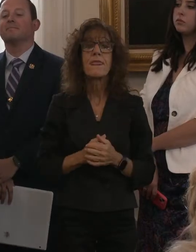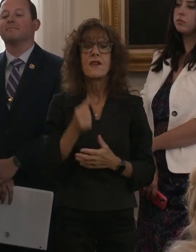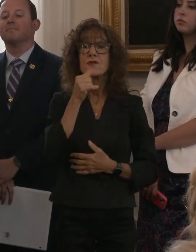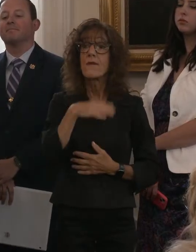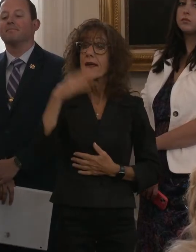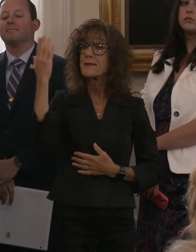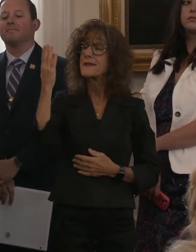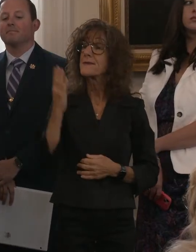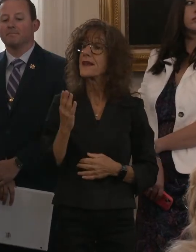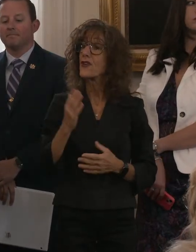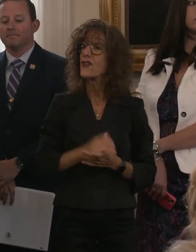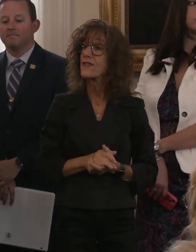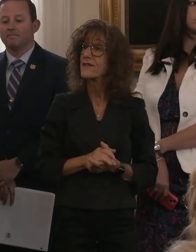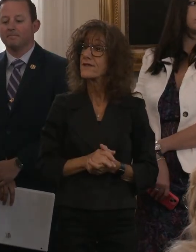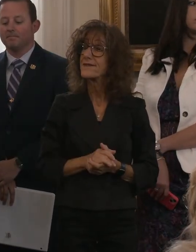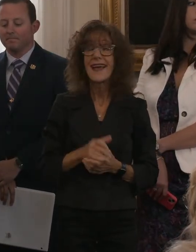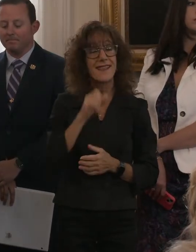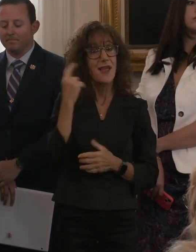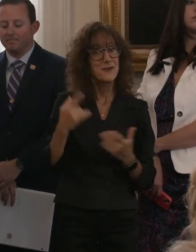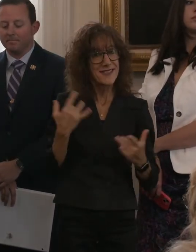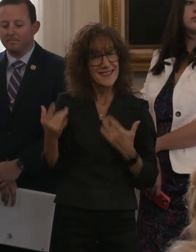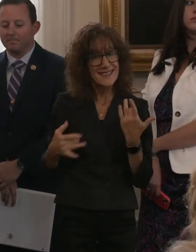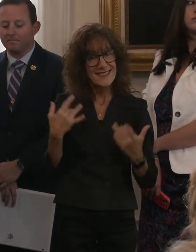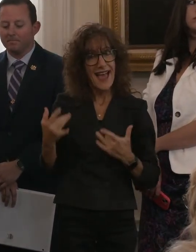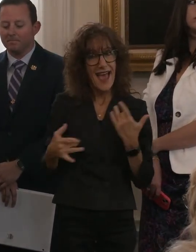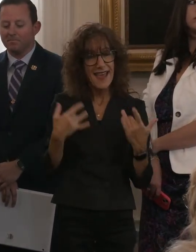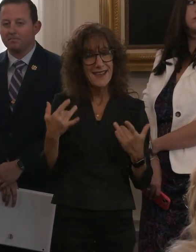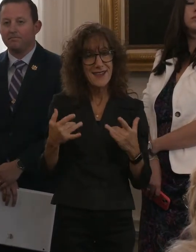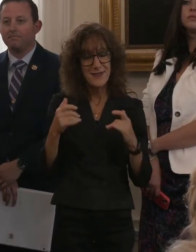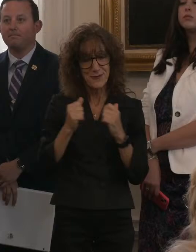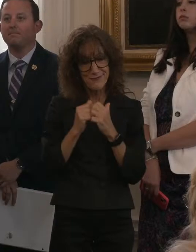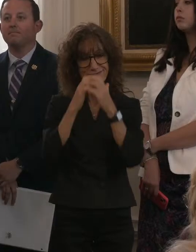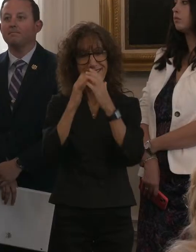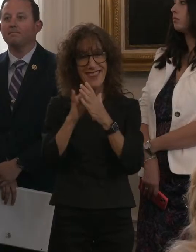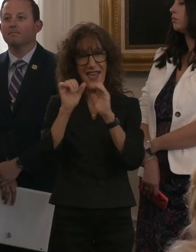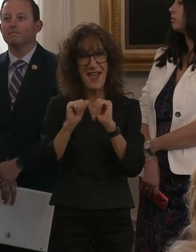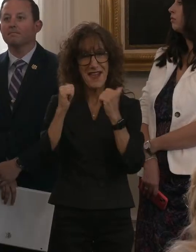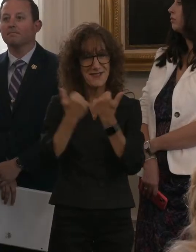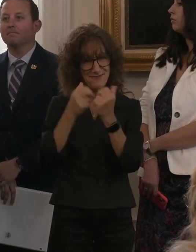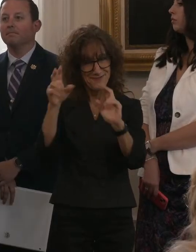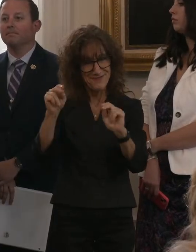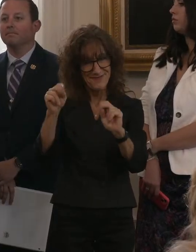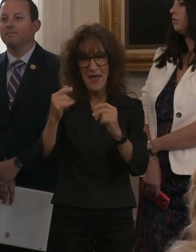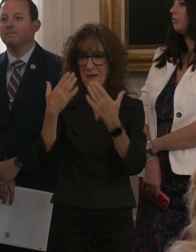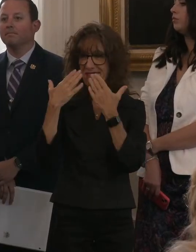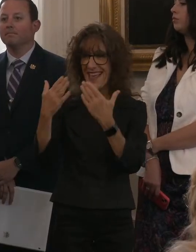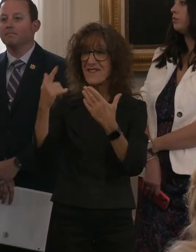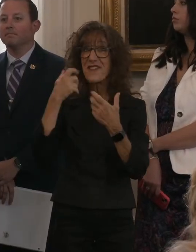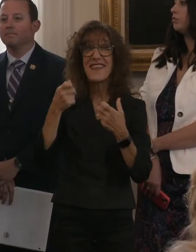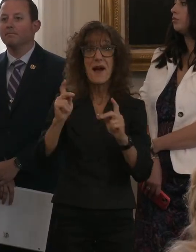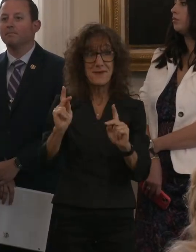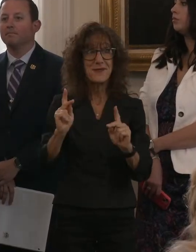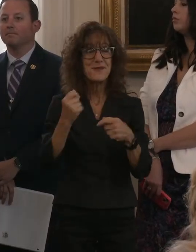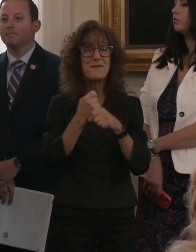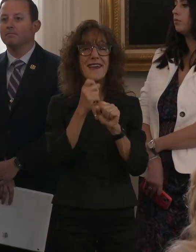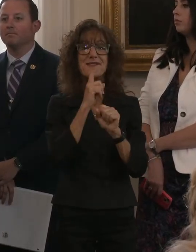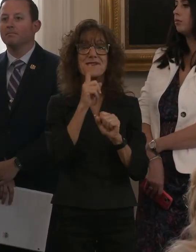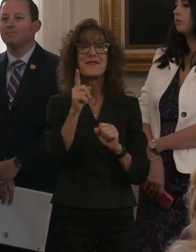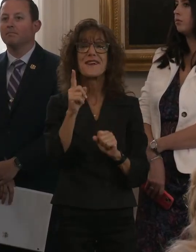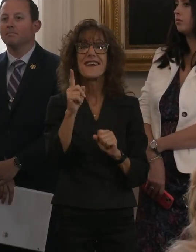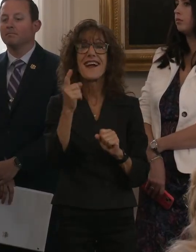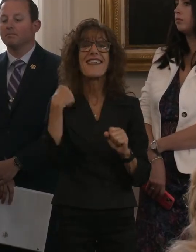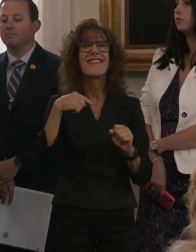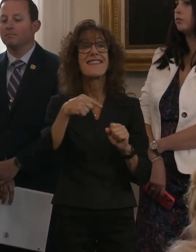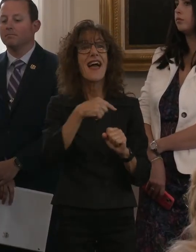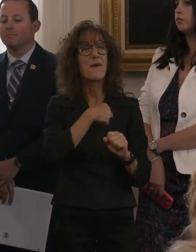Speaker, we're not just excited to get this agency up and running. I'm thankful for the chance to make sure that we're